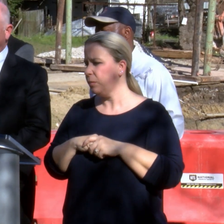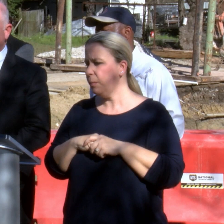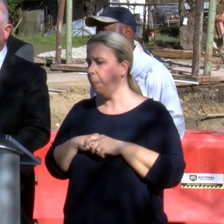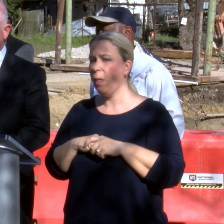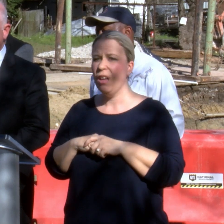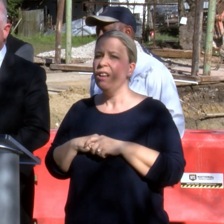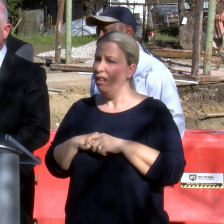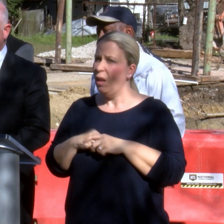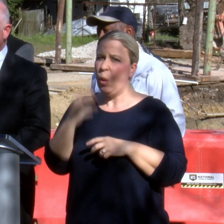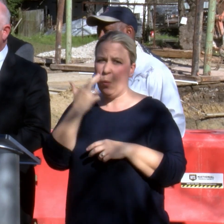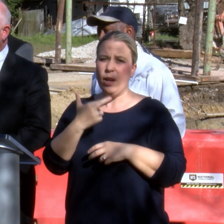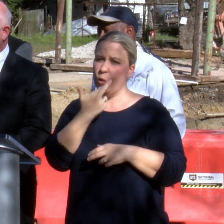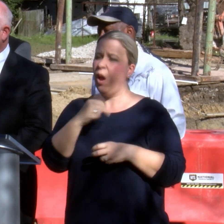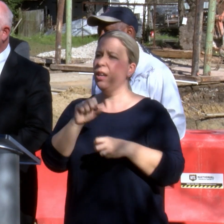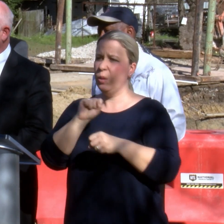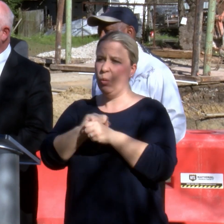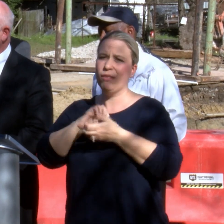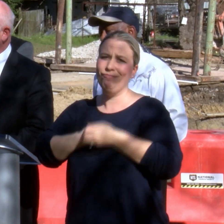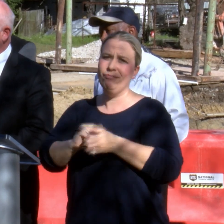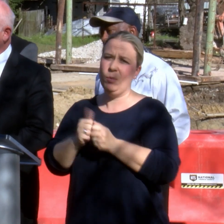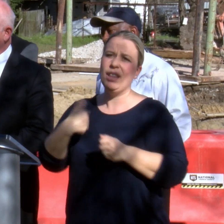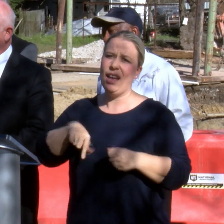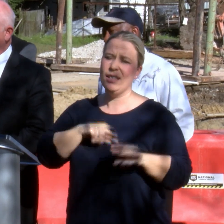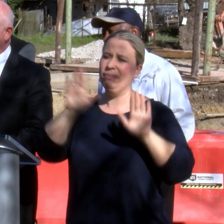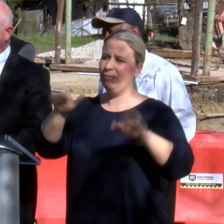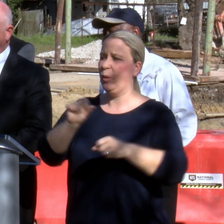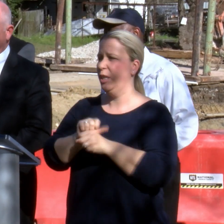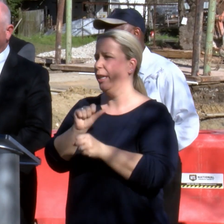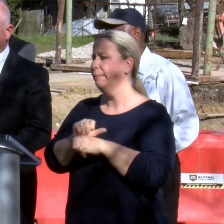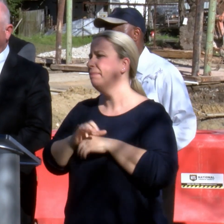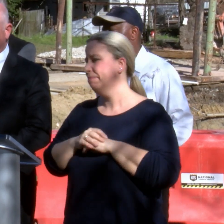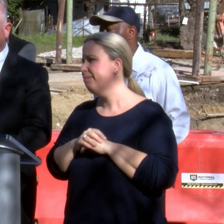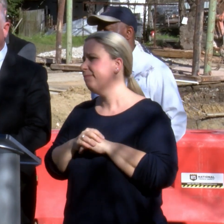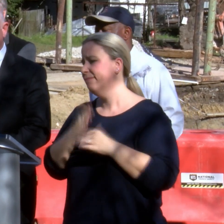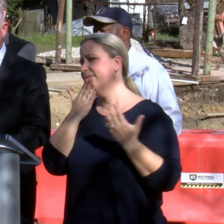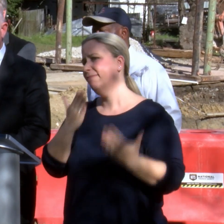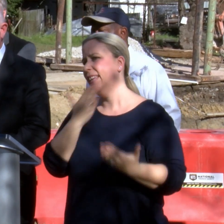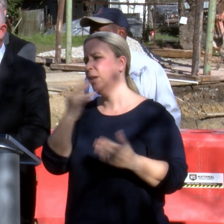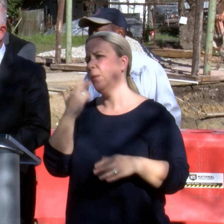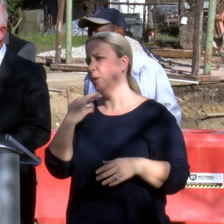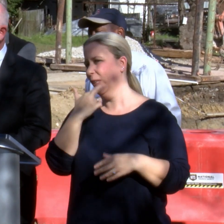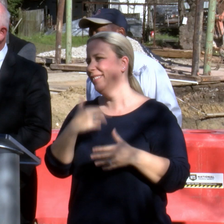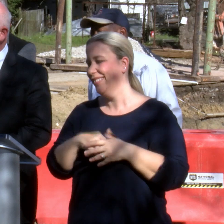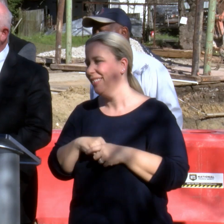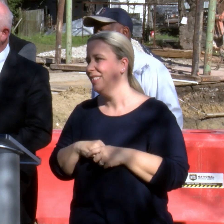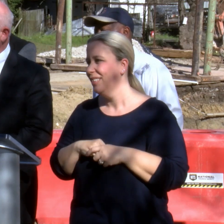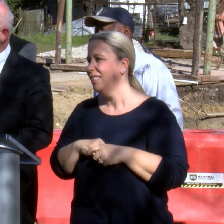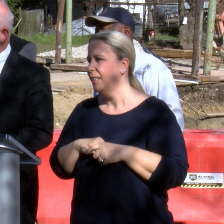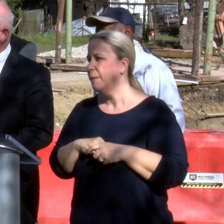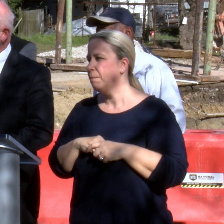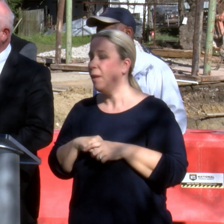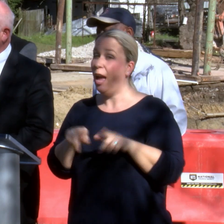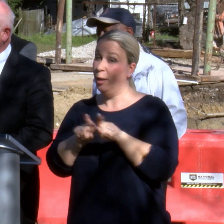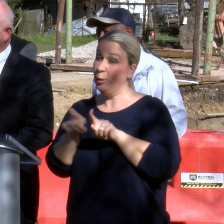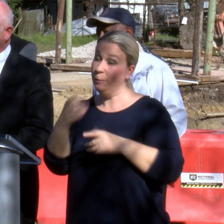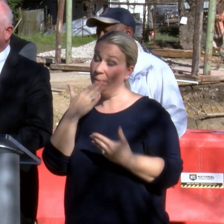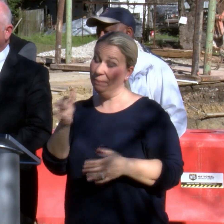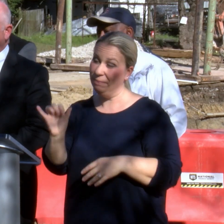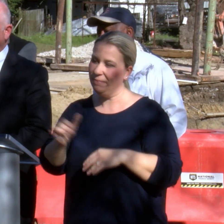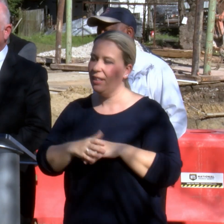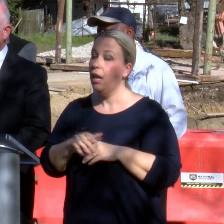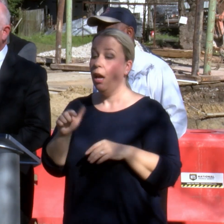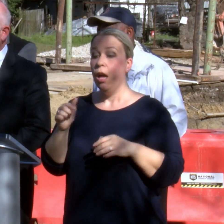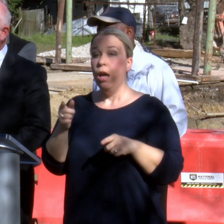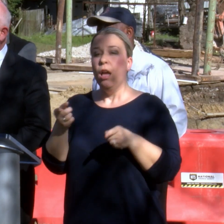great cooperation amongst the restaurants. They've been doing a great job, and so we're really thankful for that, and as I'm sure you are. In addition,